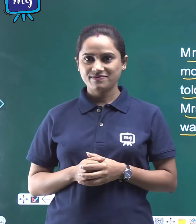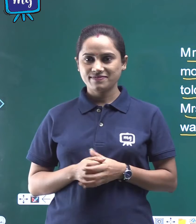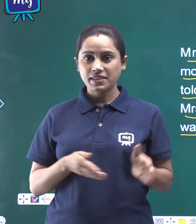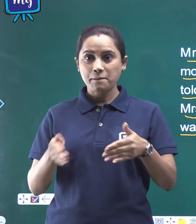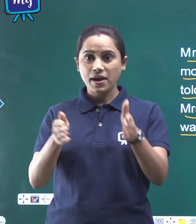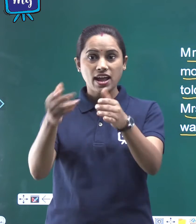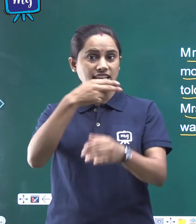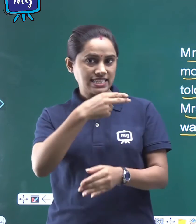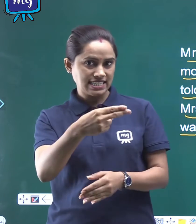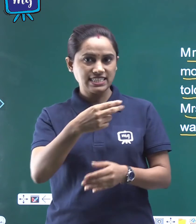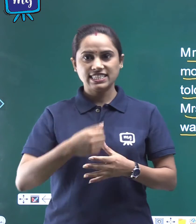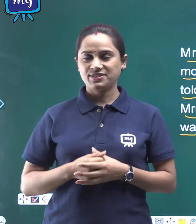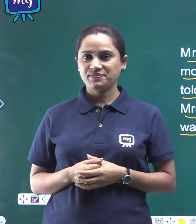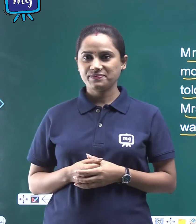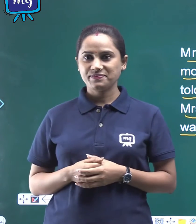Marconi Street.